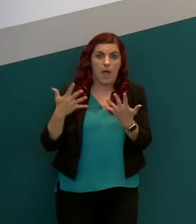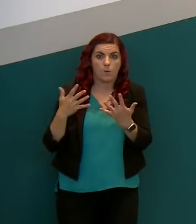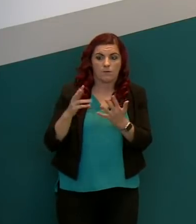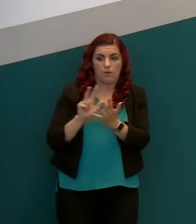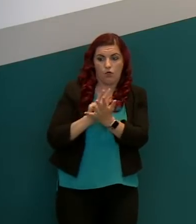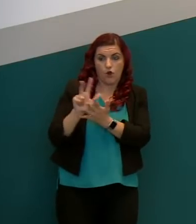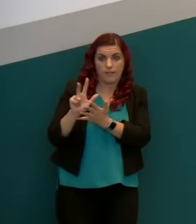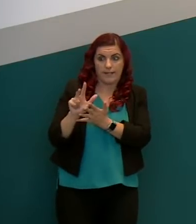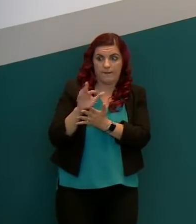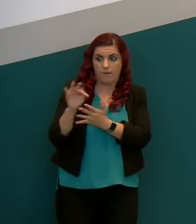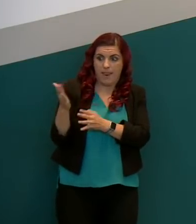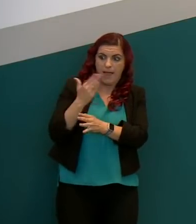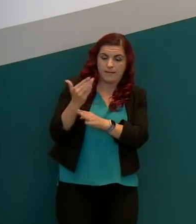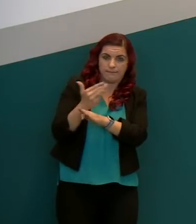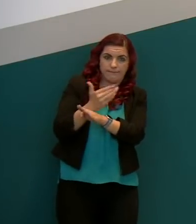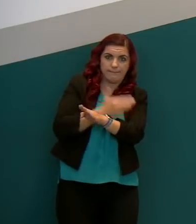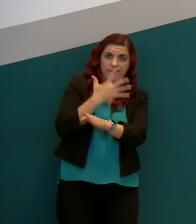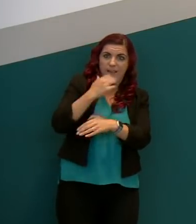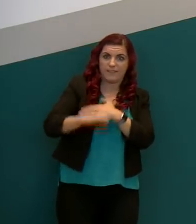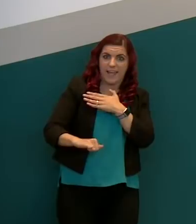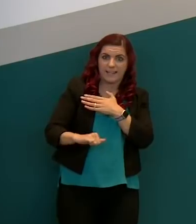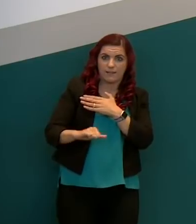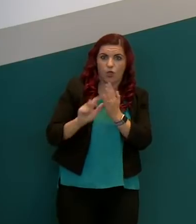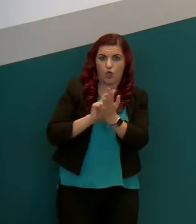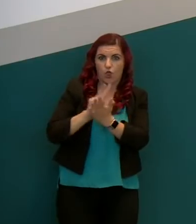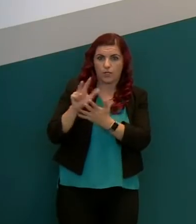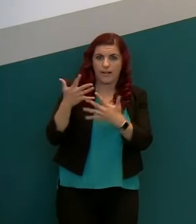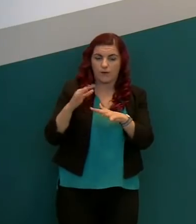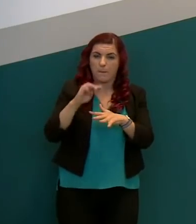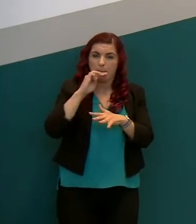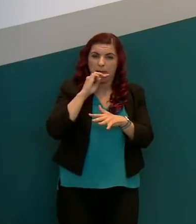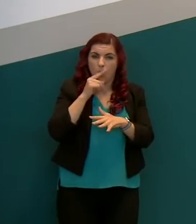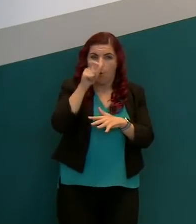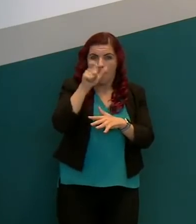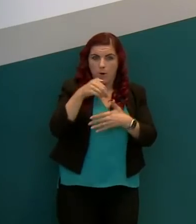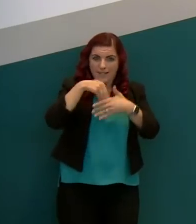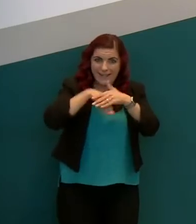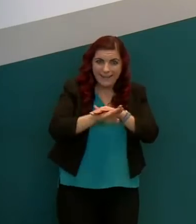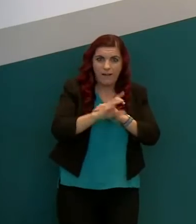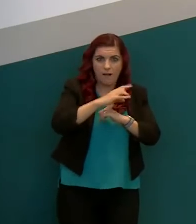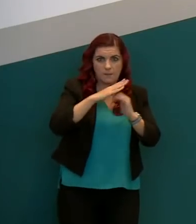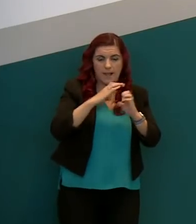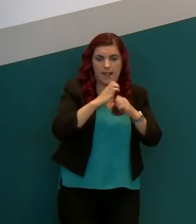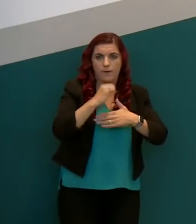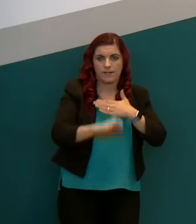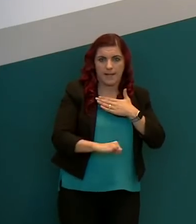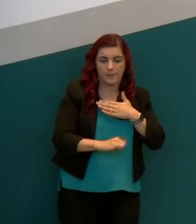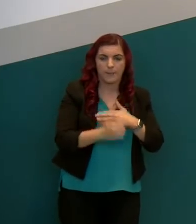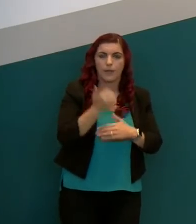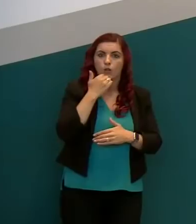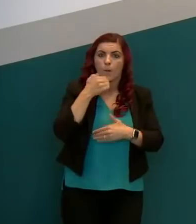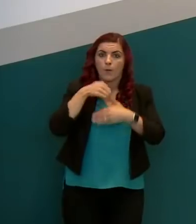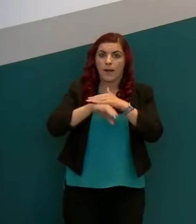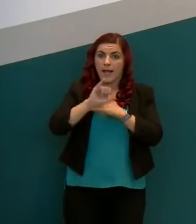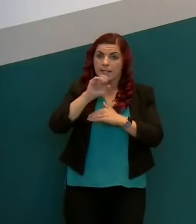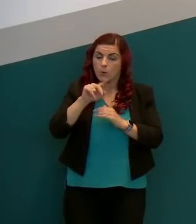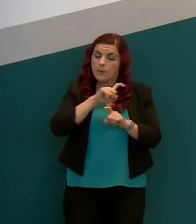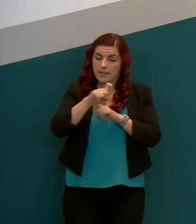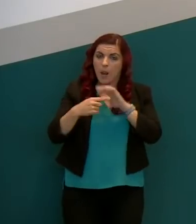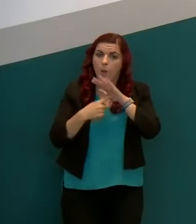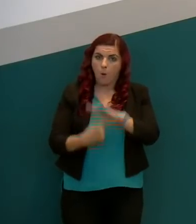last 5 days, with typically 1 admission per day. The number of people in intensive care remains very